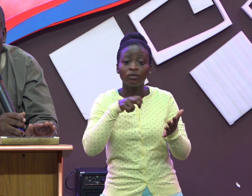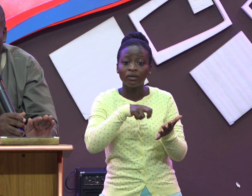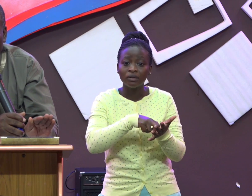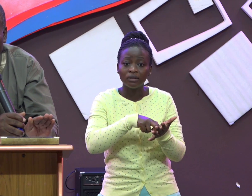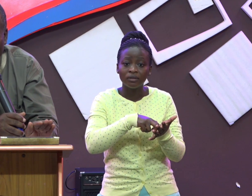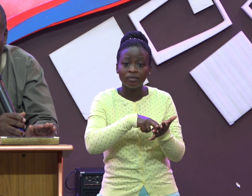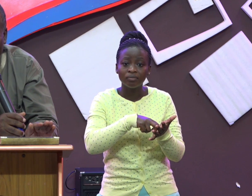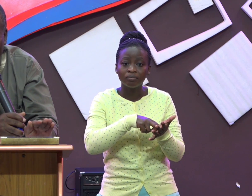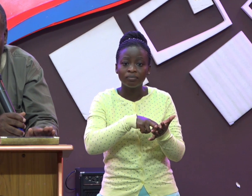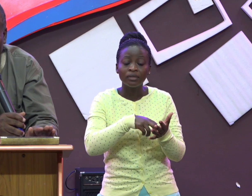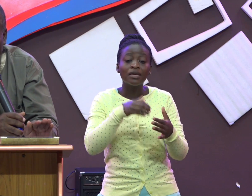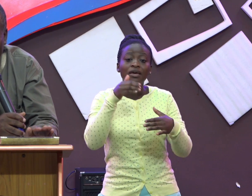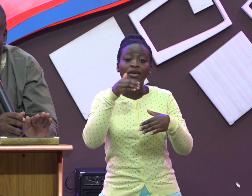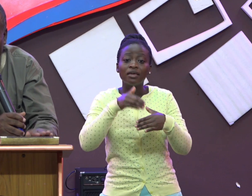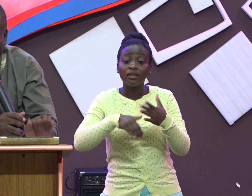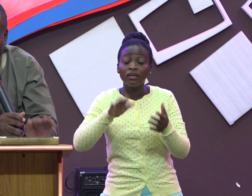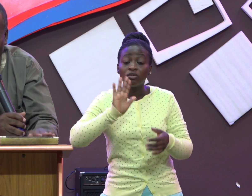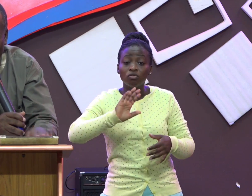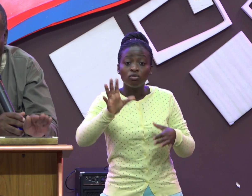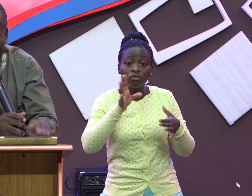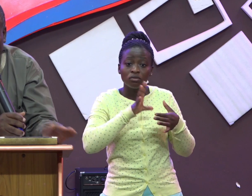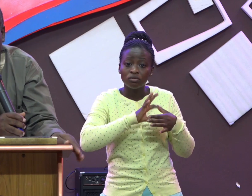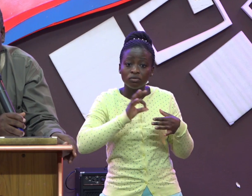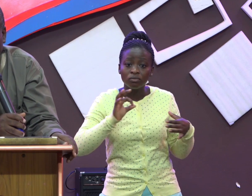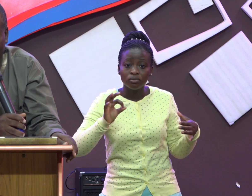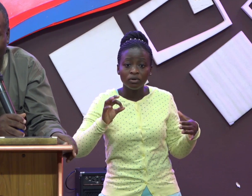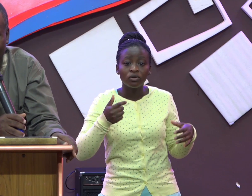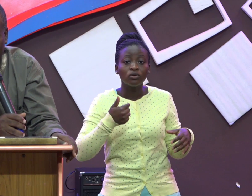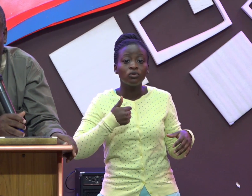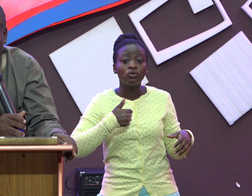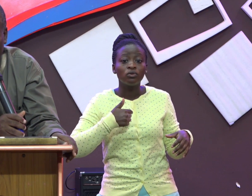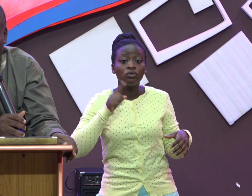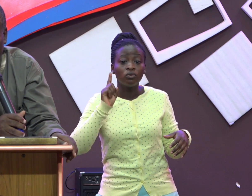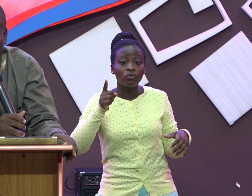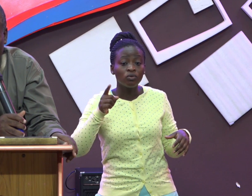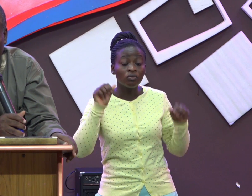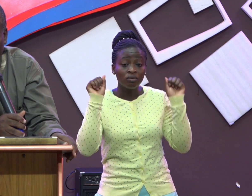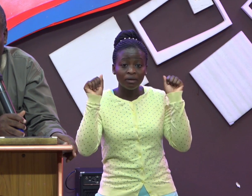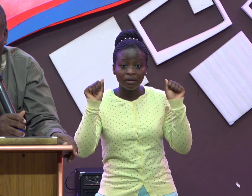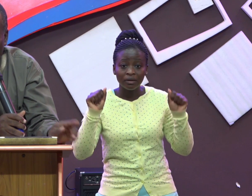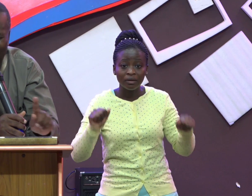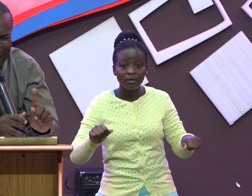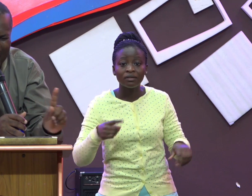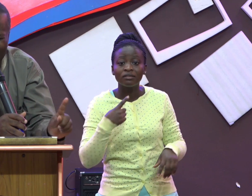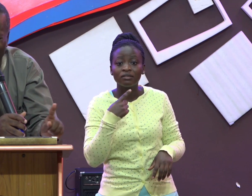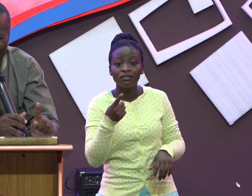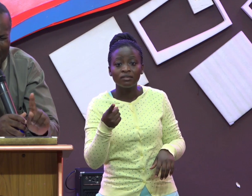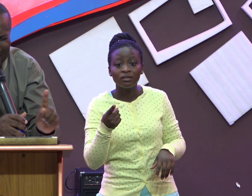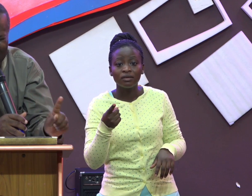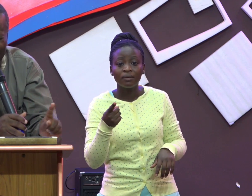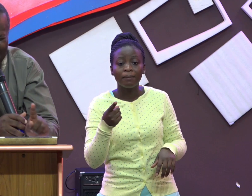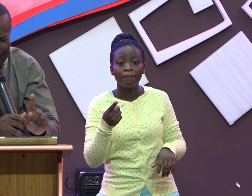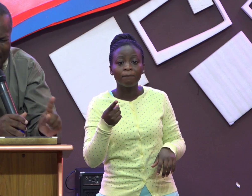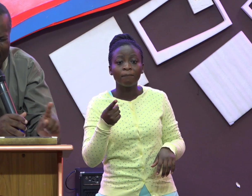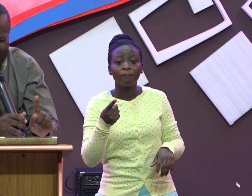you have enough power to command things that are not well to make them well. Emyoyo